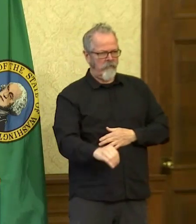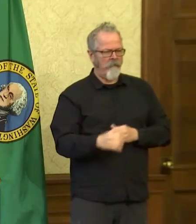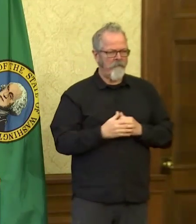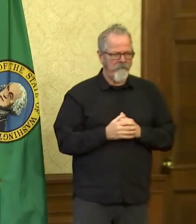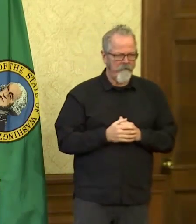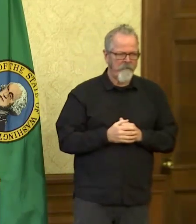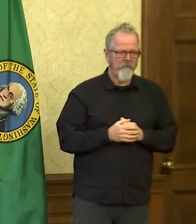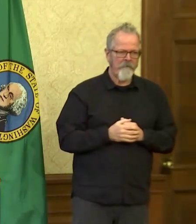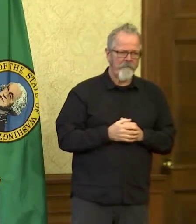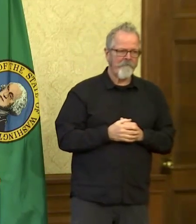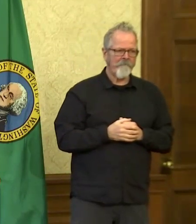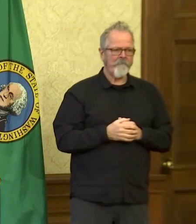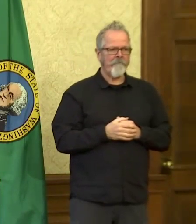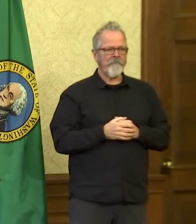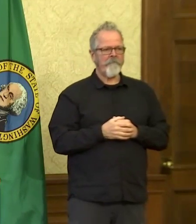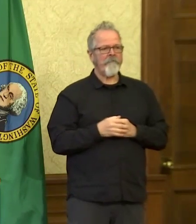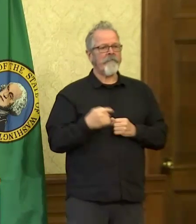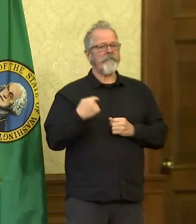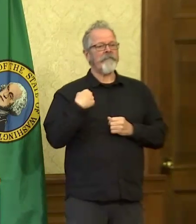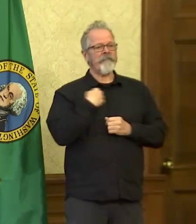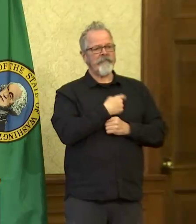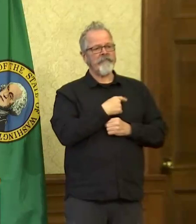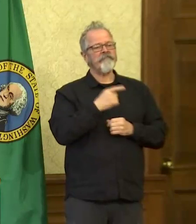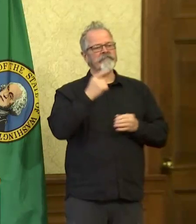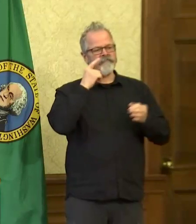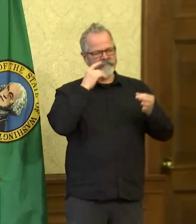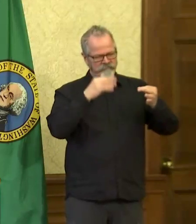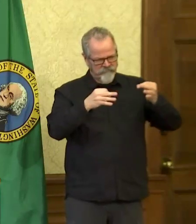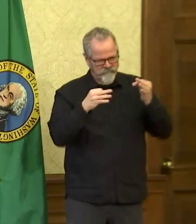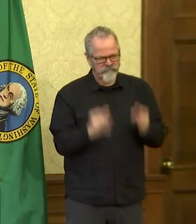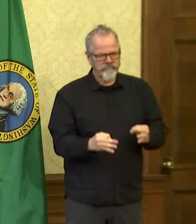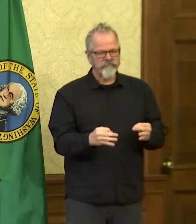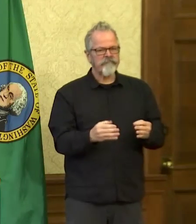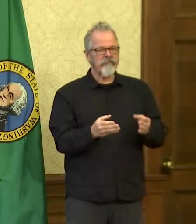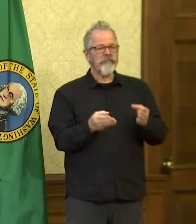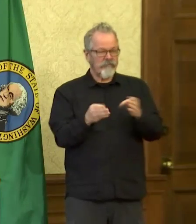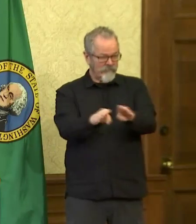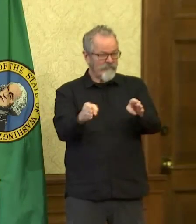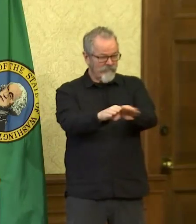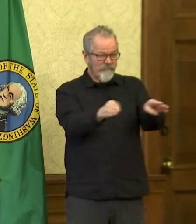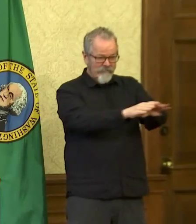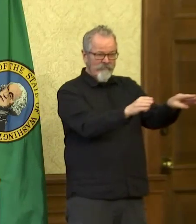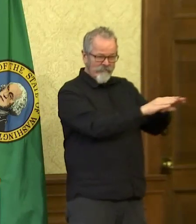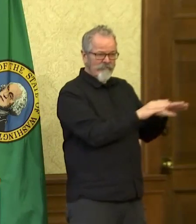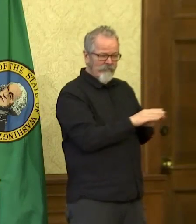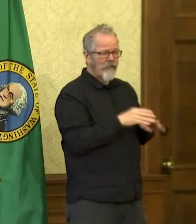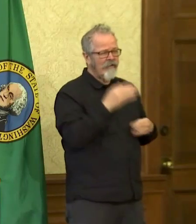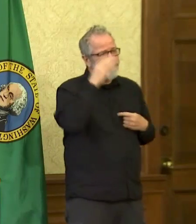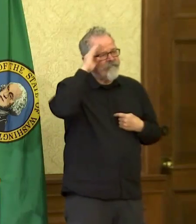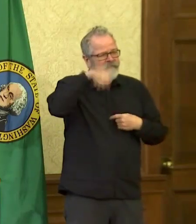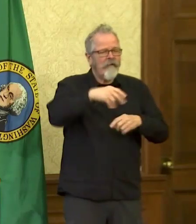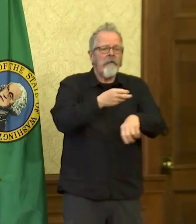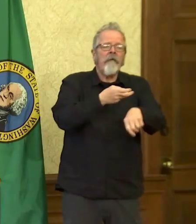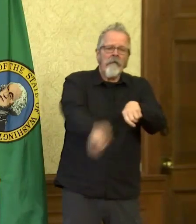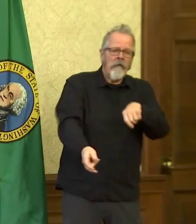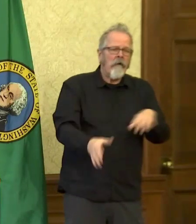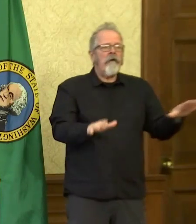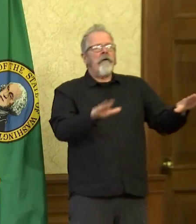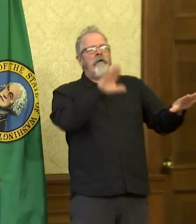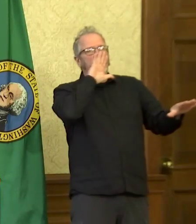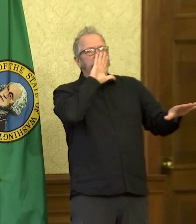Washingtonians also knew that they were necessary and they were important to slow the spread of the virus. We knew that if it